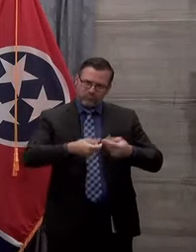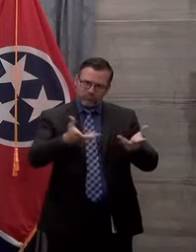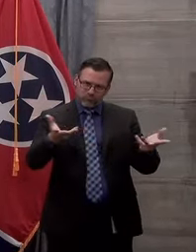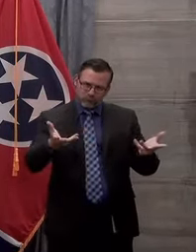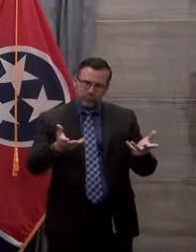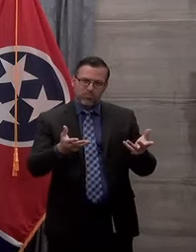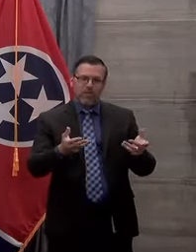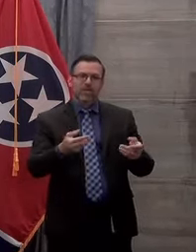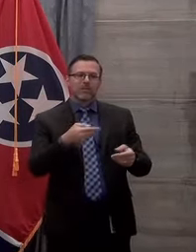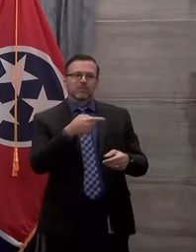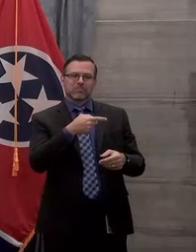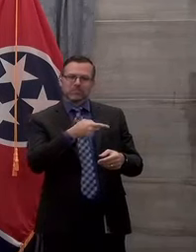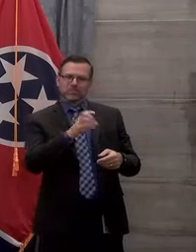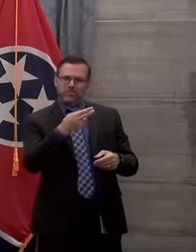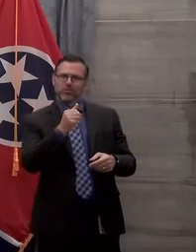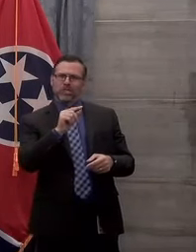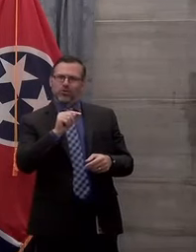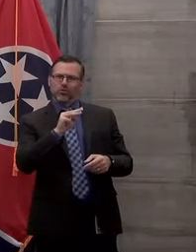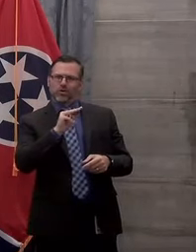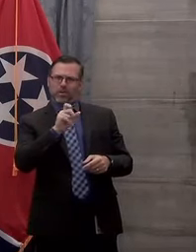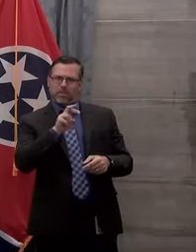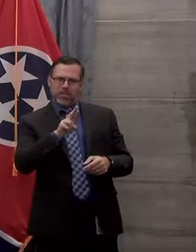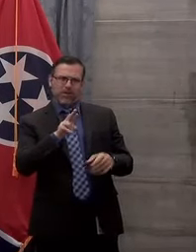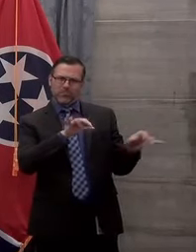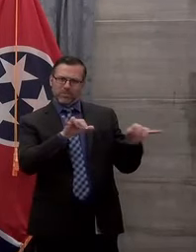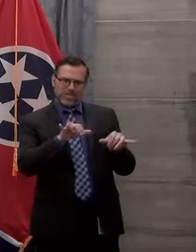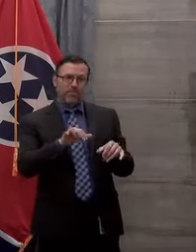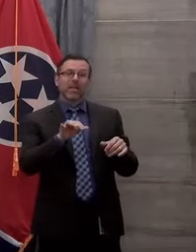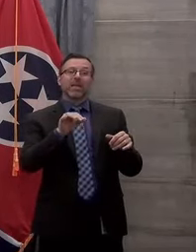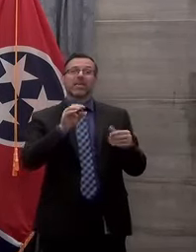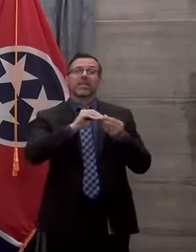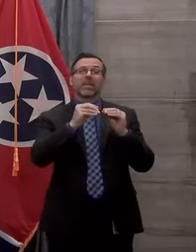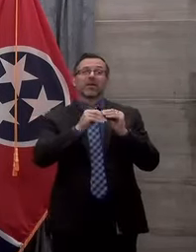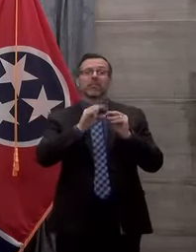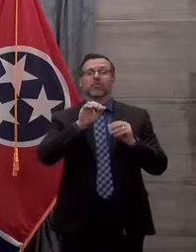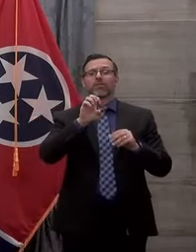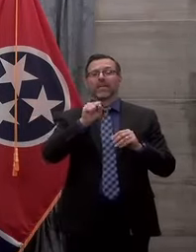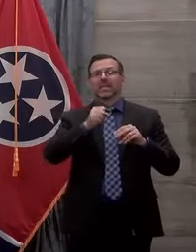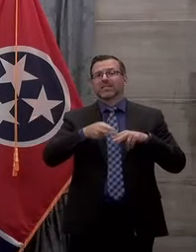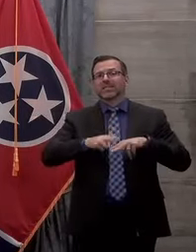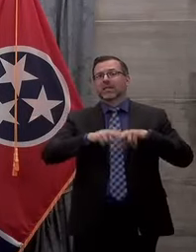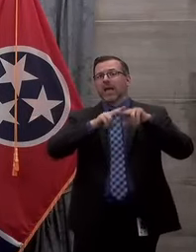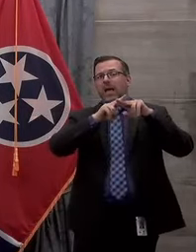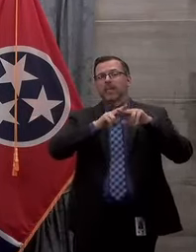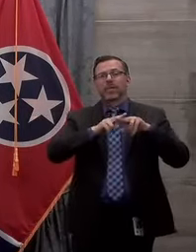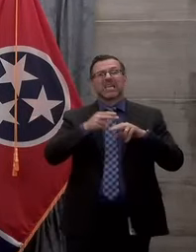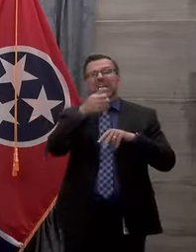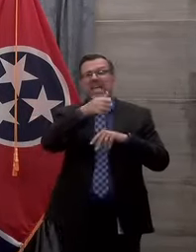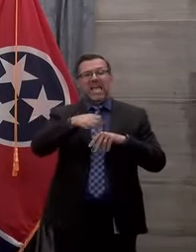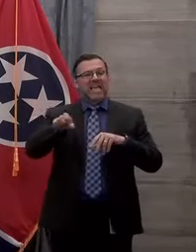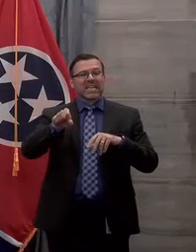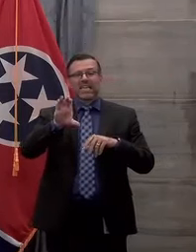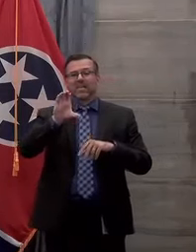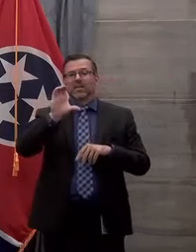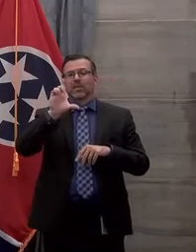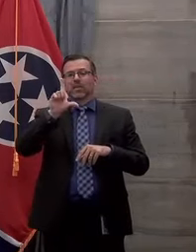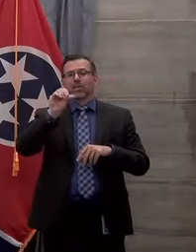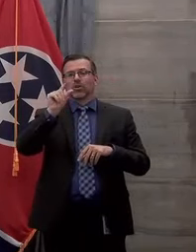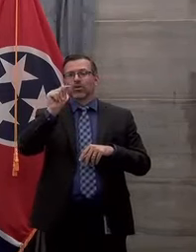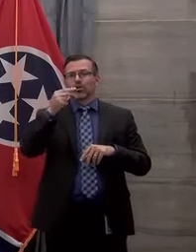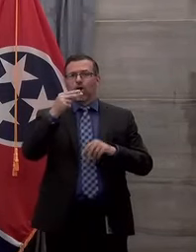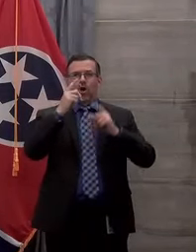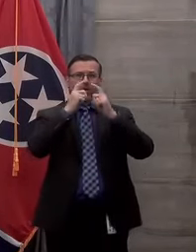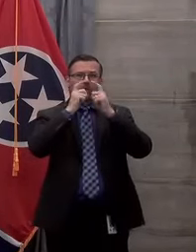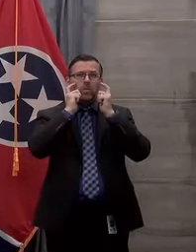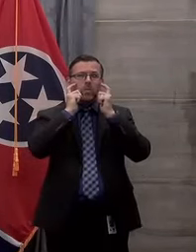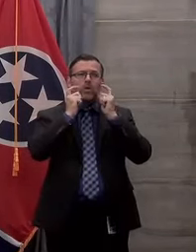we've already mentioned, you know, as we're seeing case numbers go back up, cloth face coverings of any kind will be